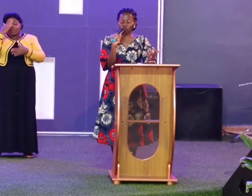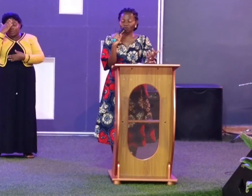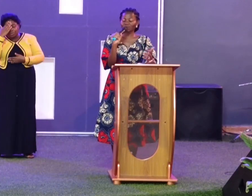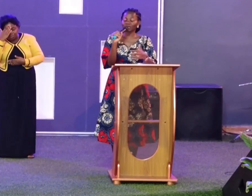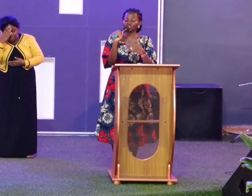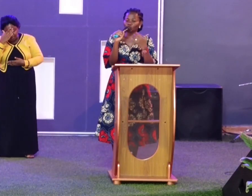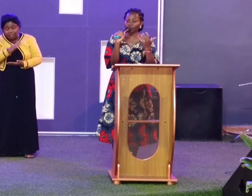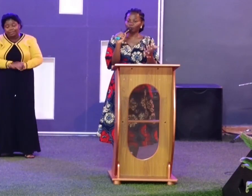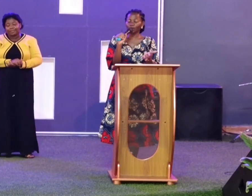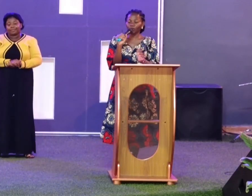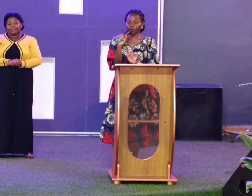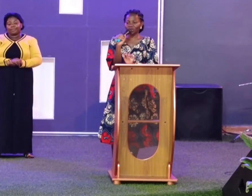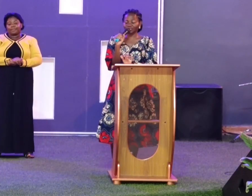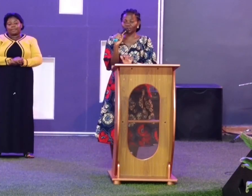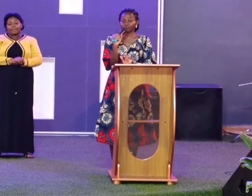God